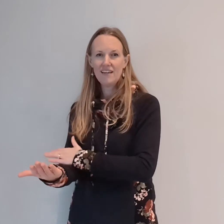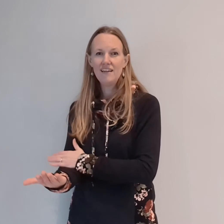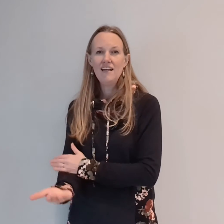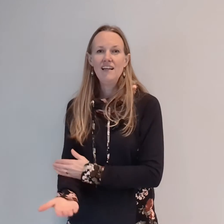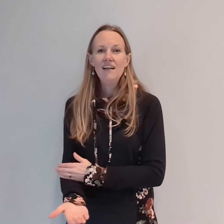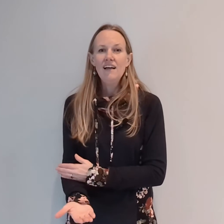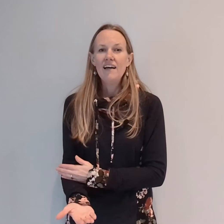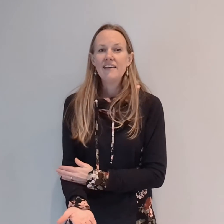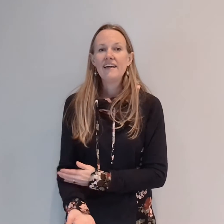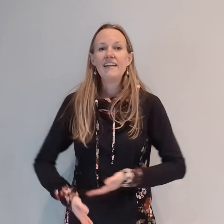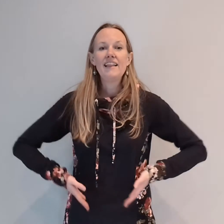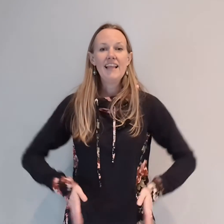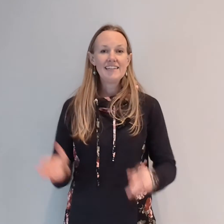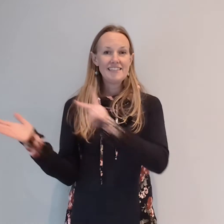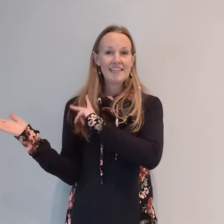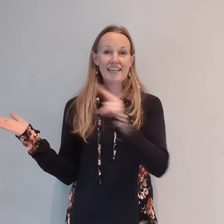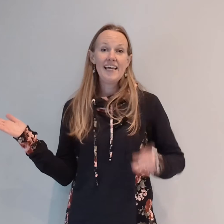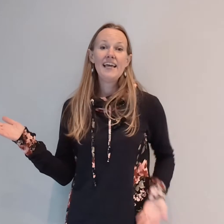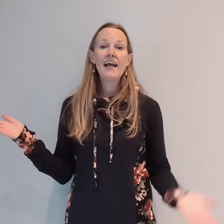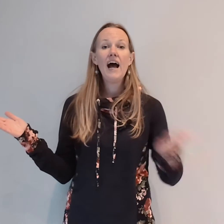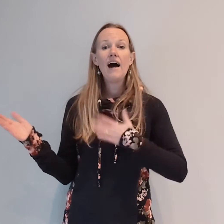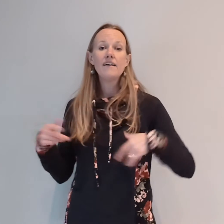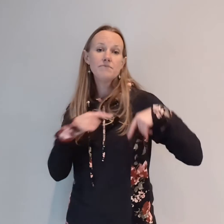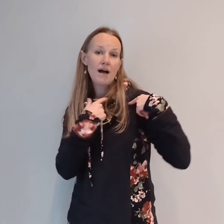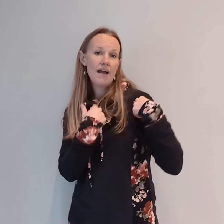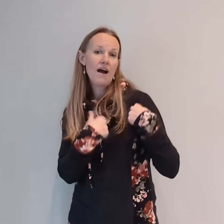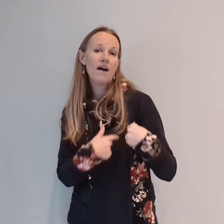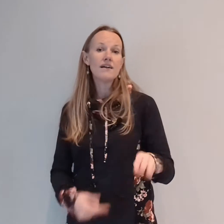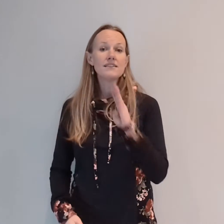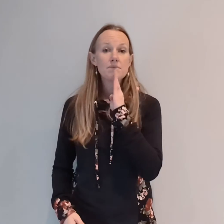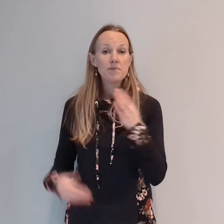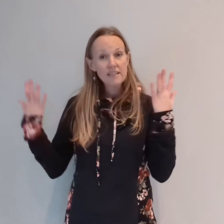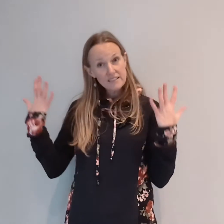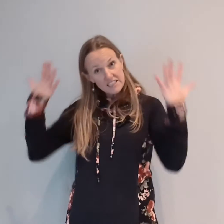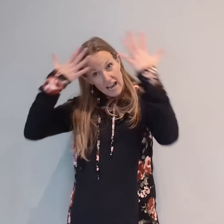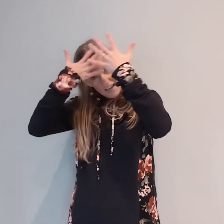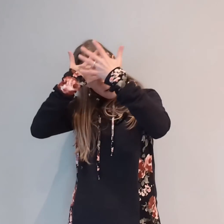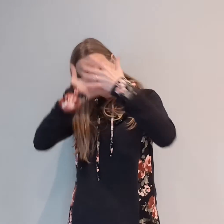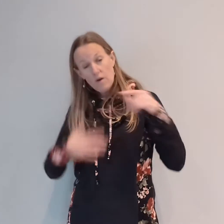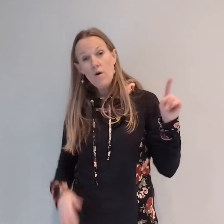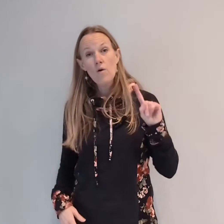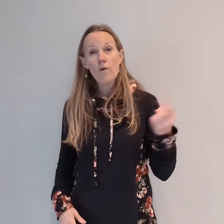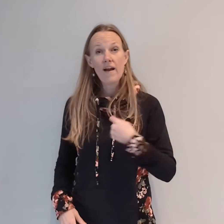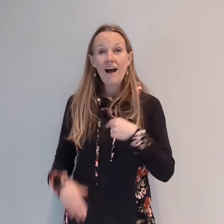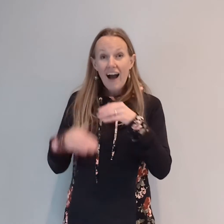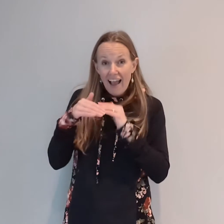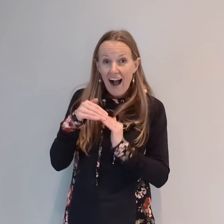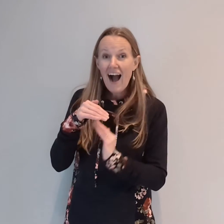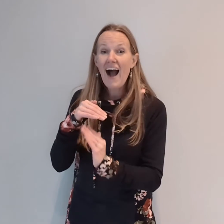Okay, and then let the King of my heart be the shadow where I